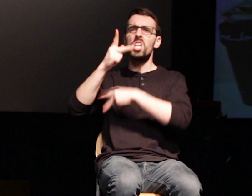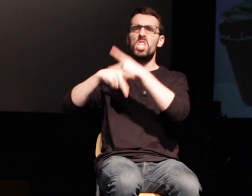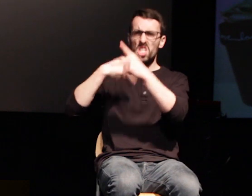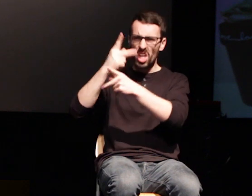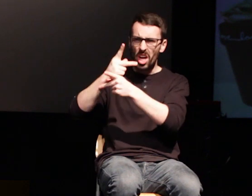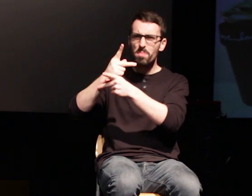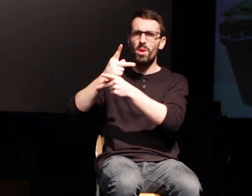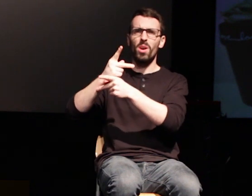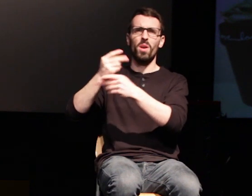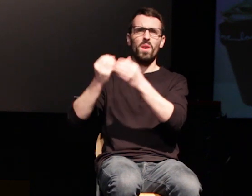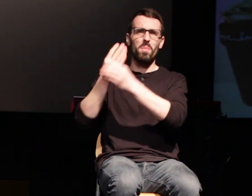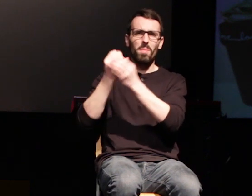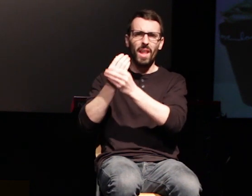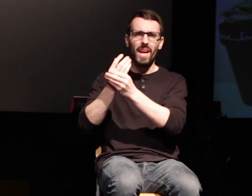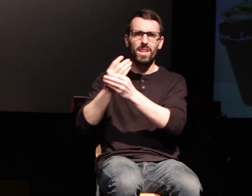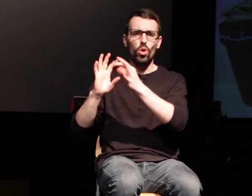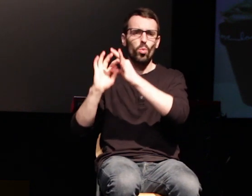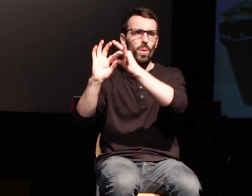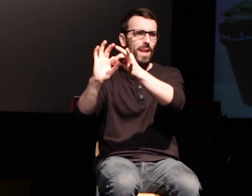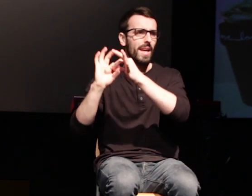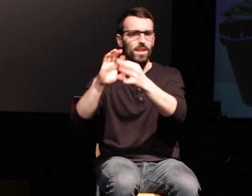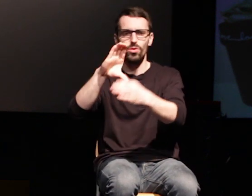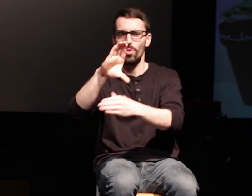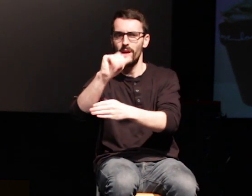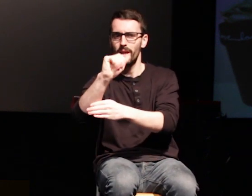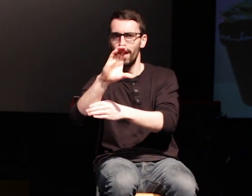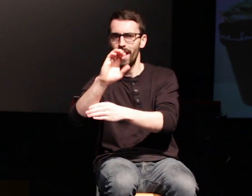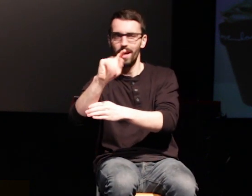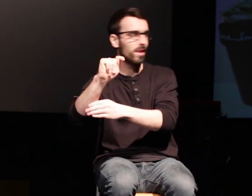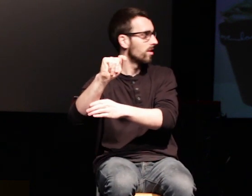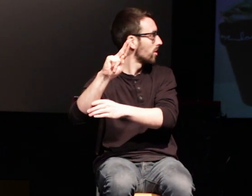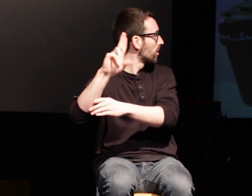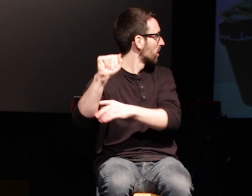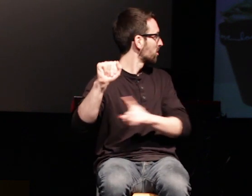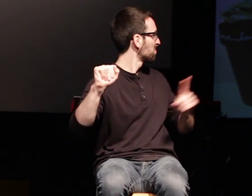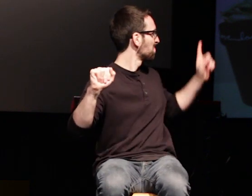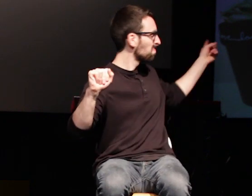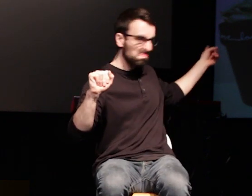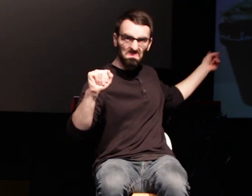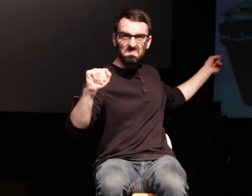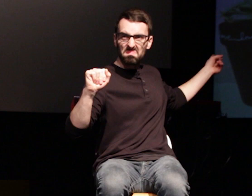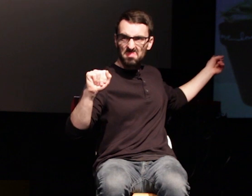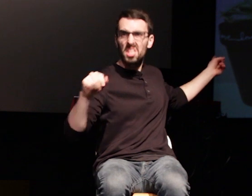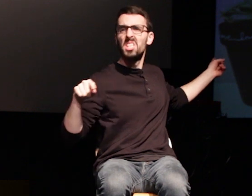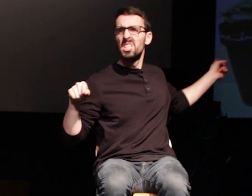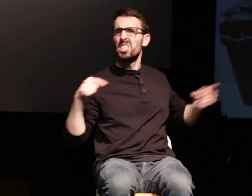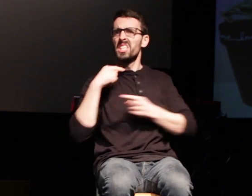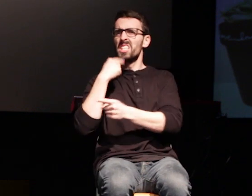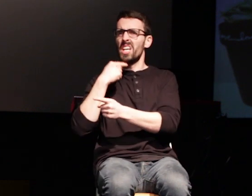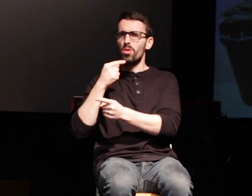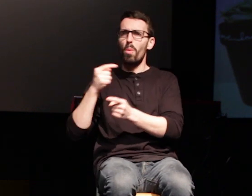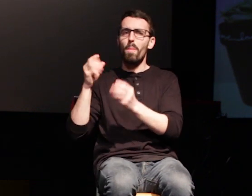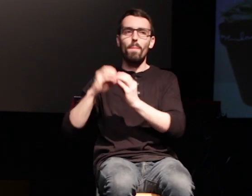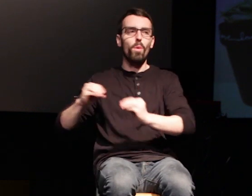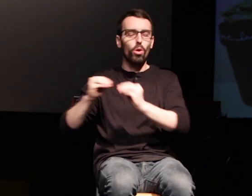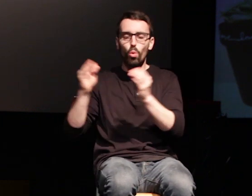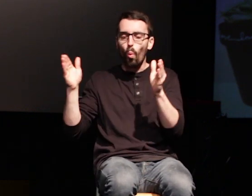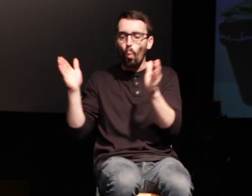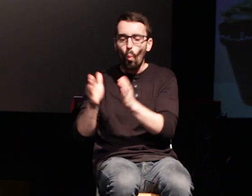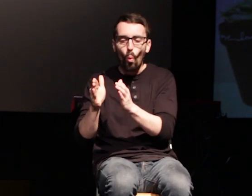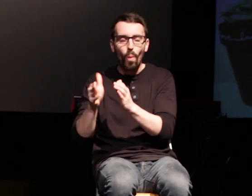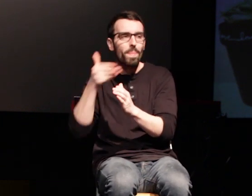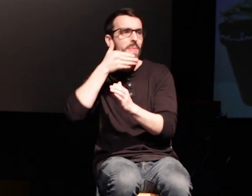loves these things and they're fun, and it makes it really easy for me because she said the smaller the better, right? Is that a thing, ladies? Like the smaller it is,